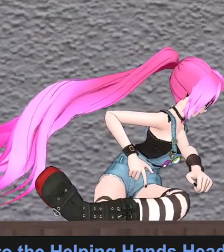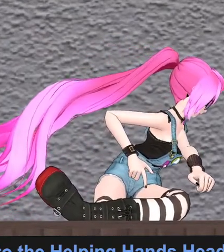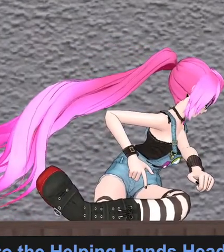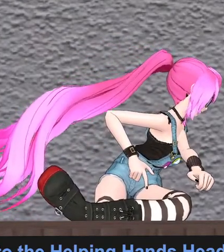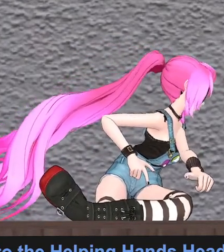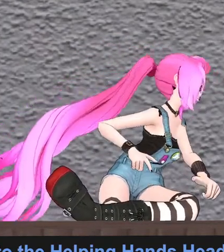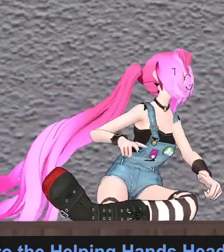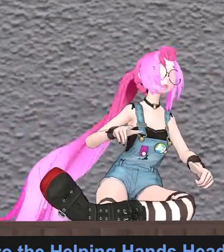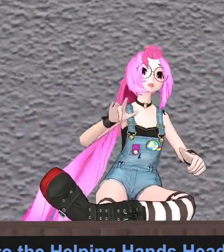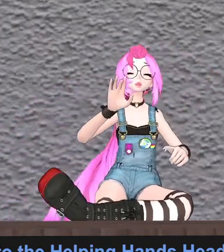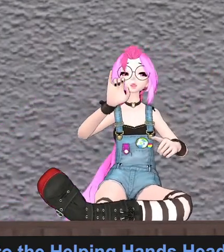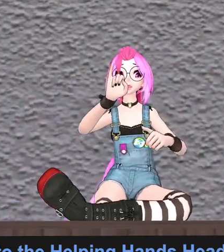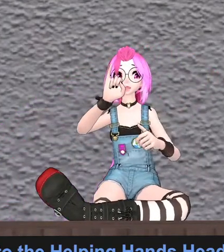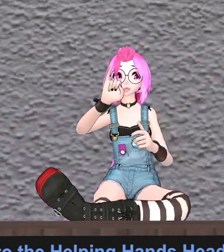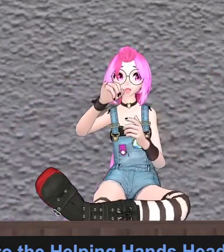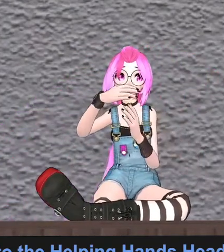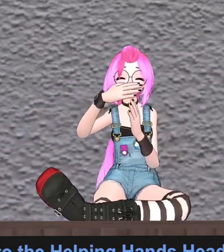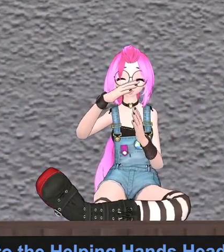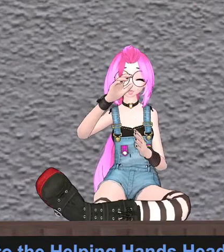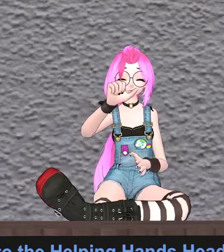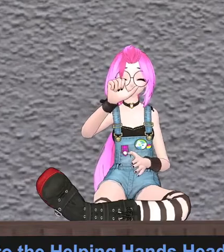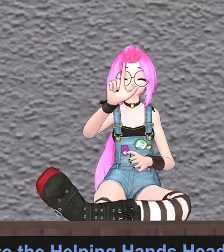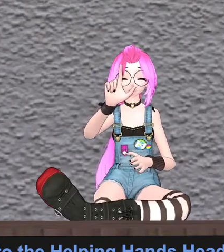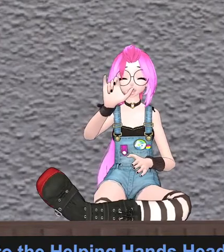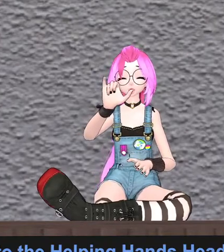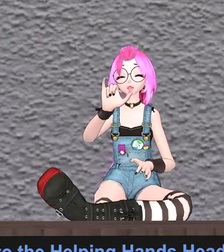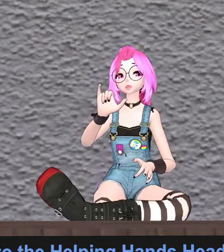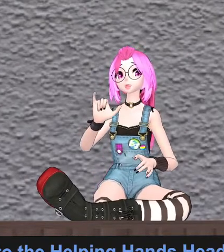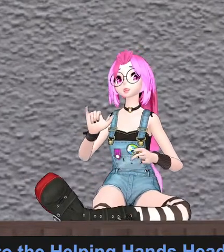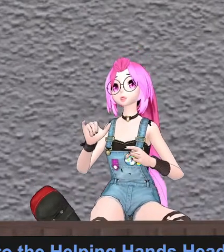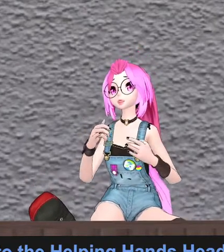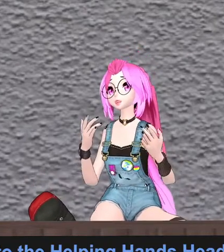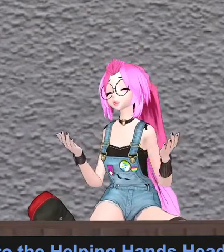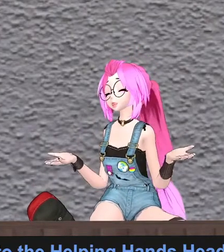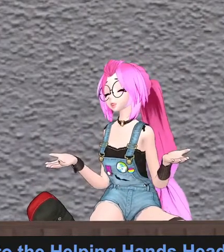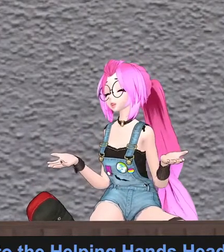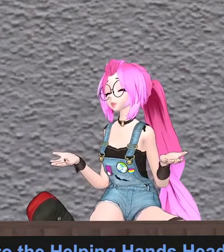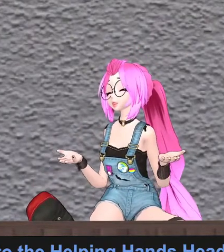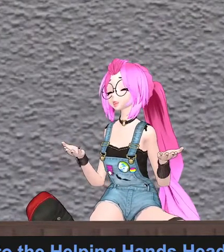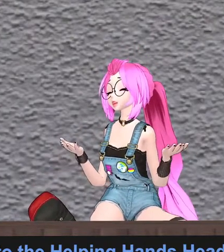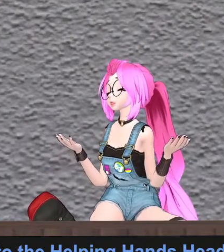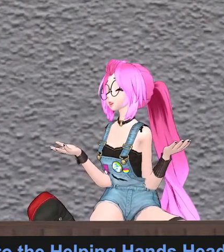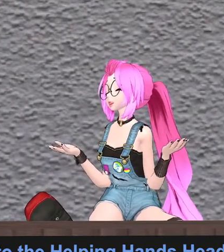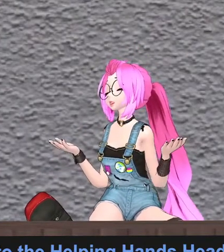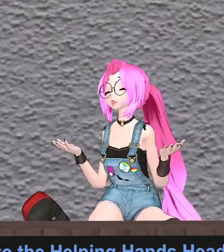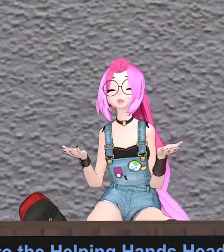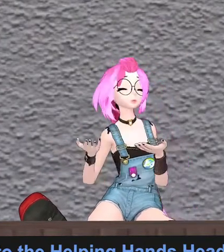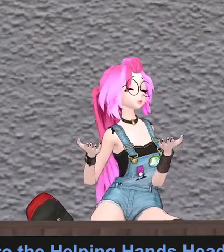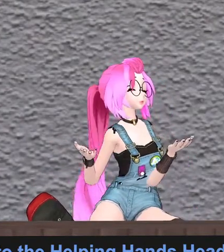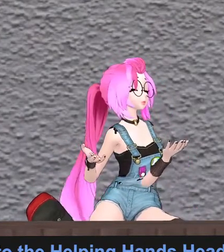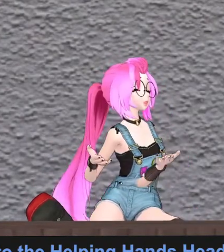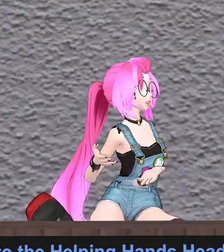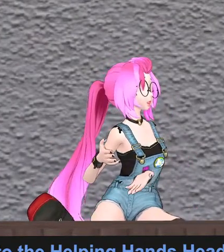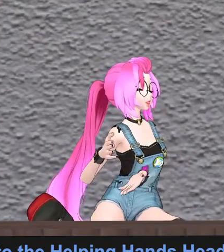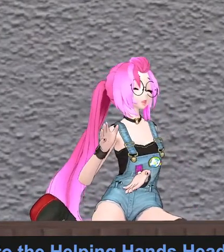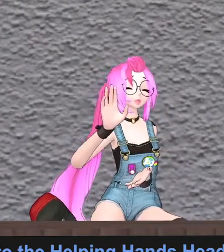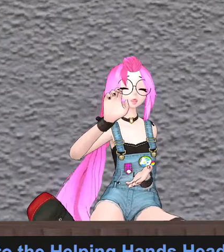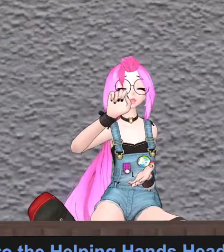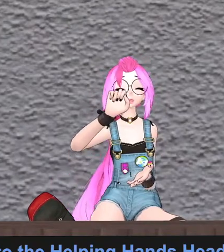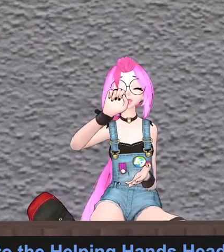Next one is Italy. I was so sad because I know one of my students is from Italy, but they're not here today. So do we have any other